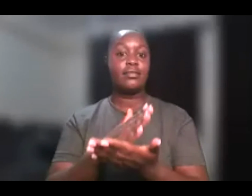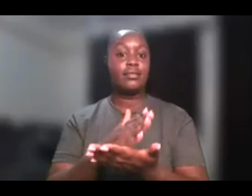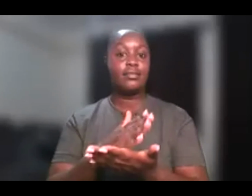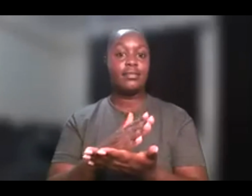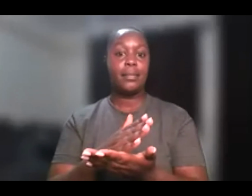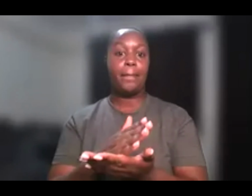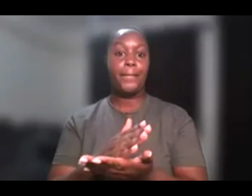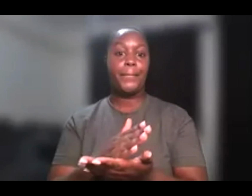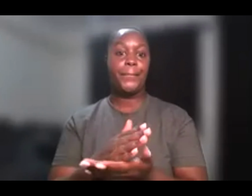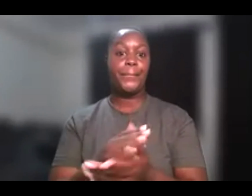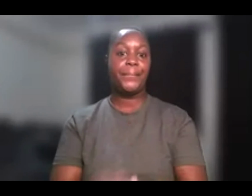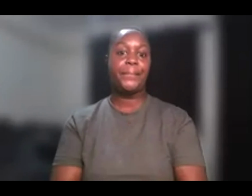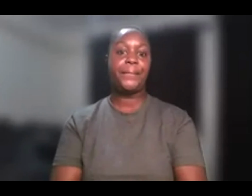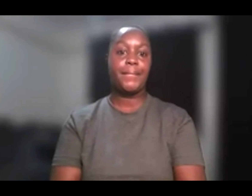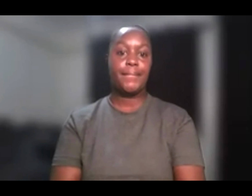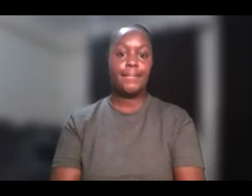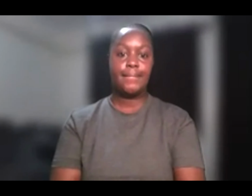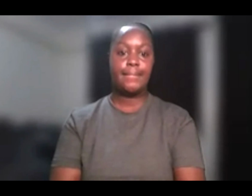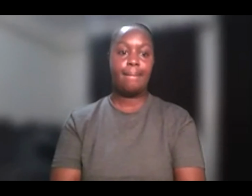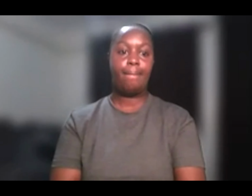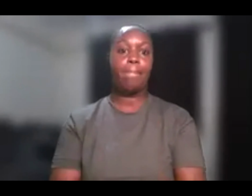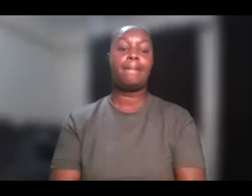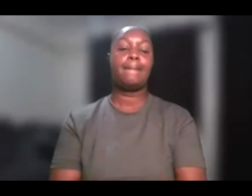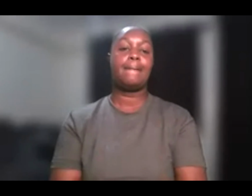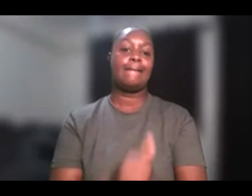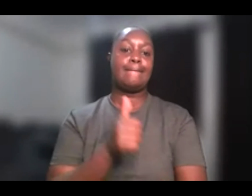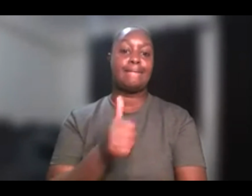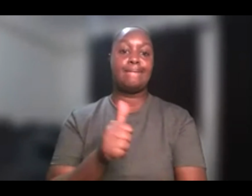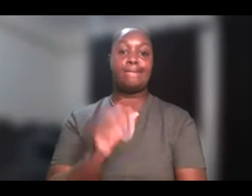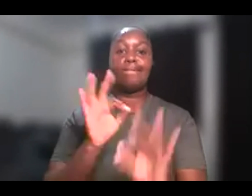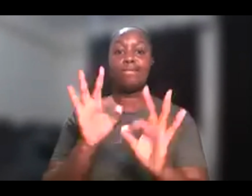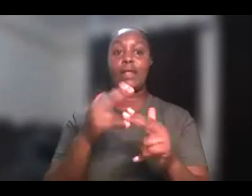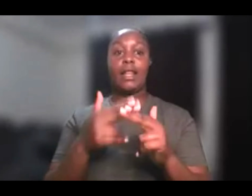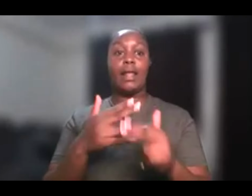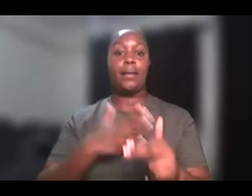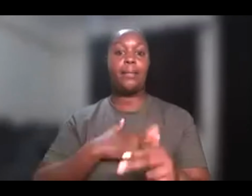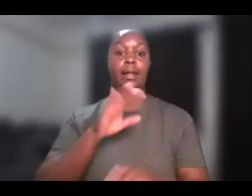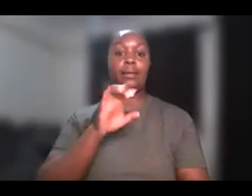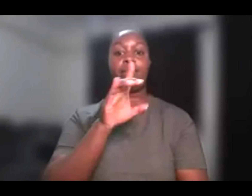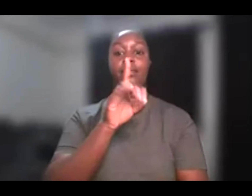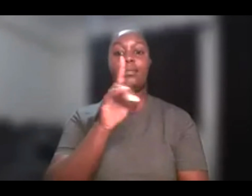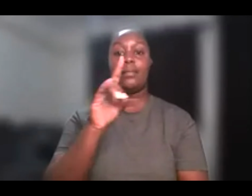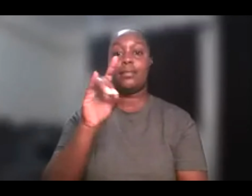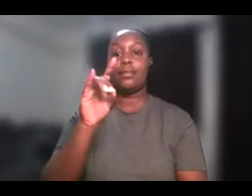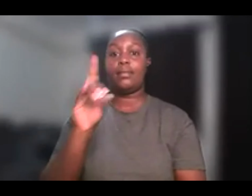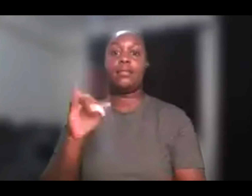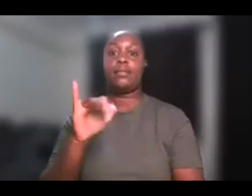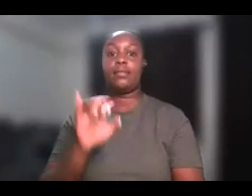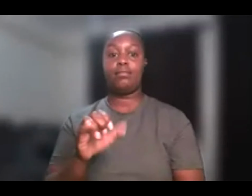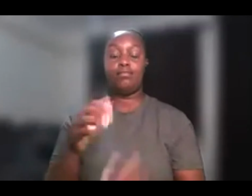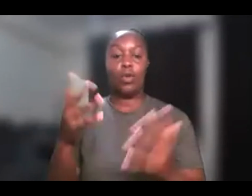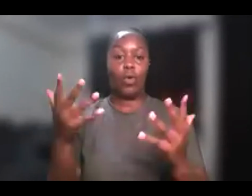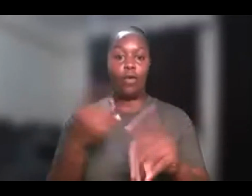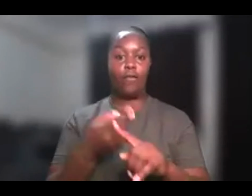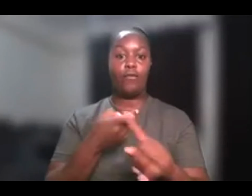alignment. Please, can you give me thumbs up? Okay, cool. Sounds good. My name is Eddie. I'm based here in London. I'm the co-founder and